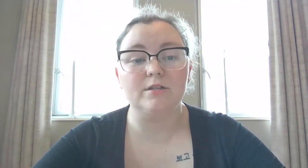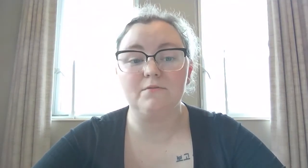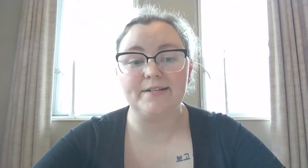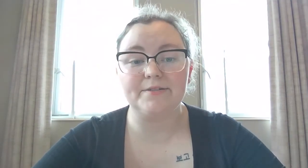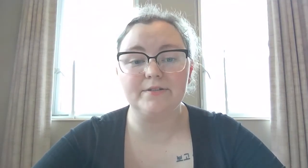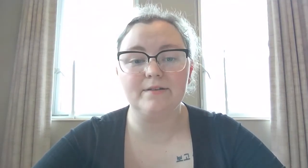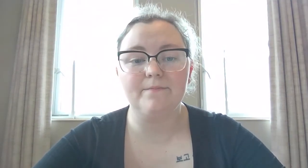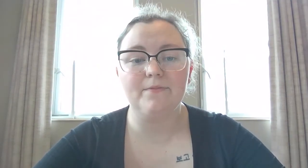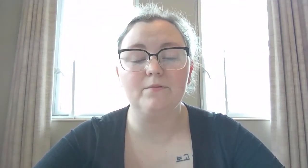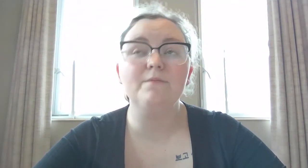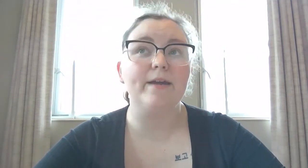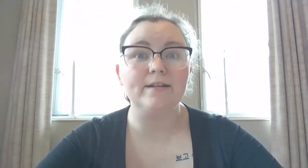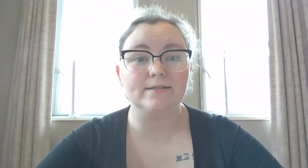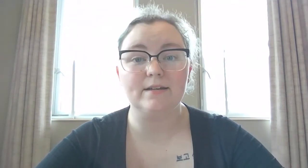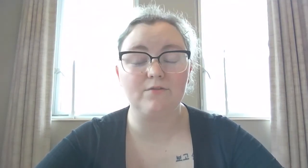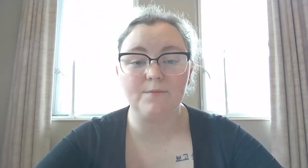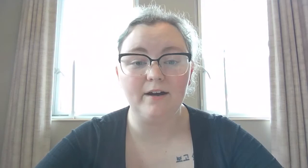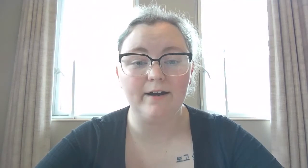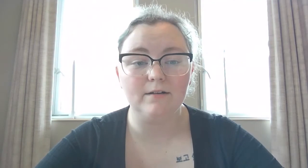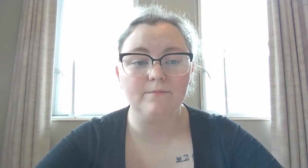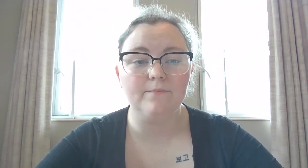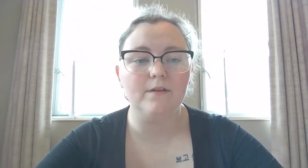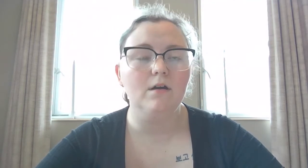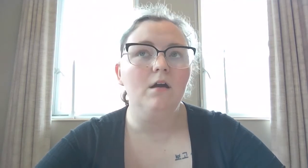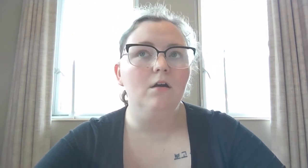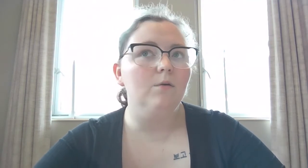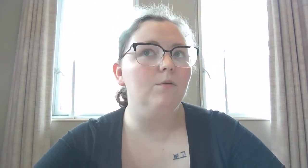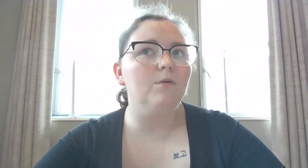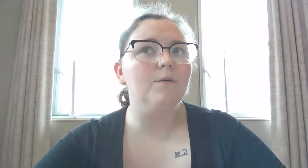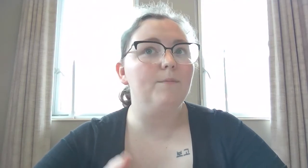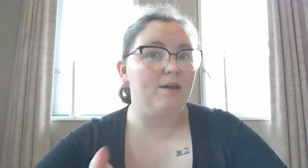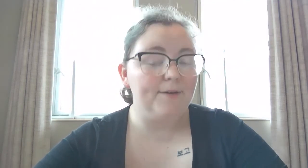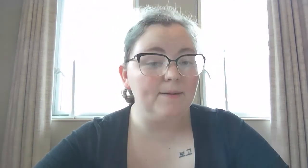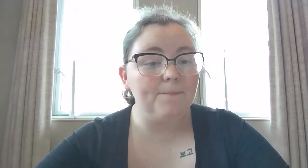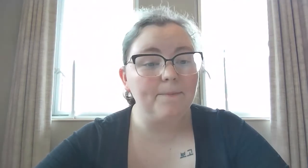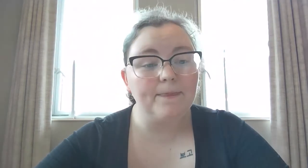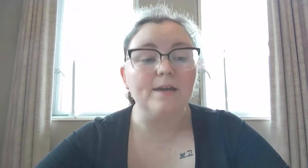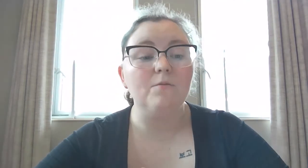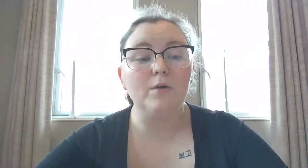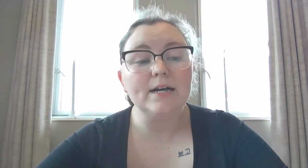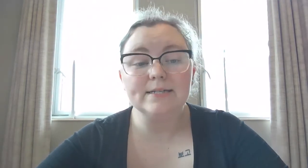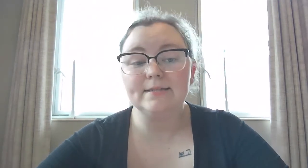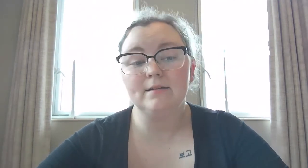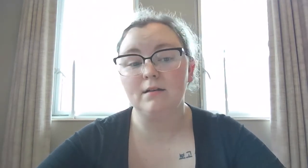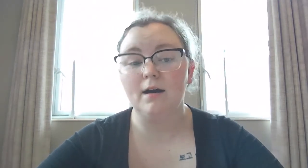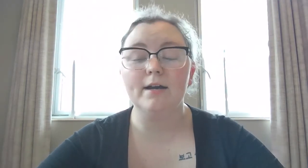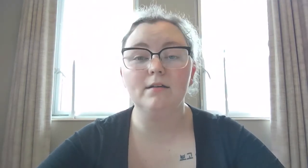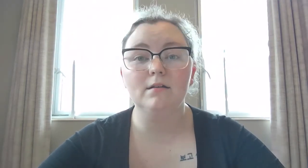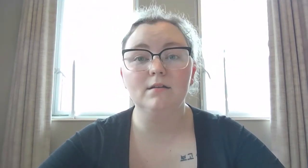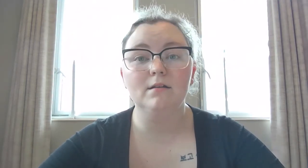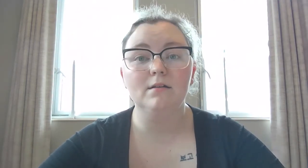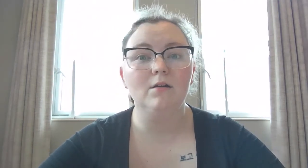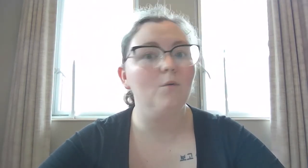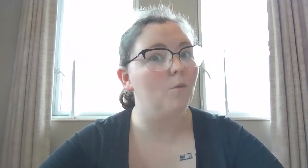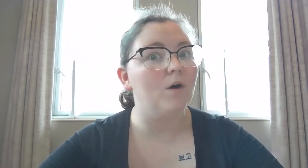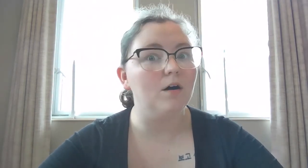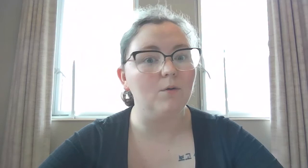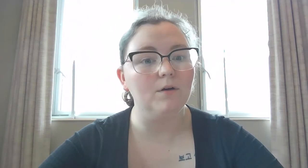wrestled with a man sent from God. Or maybe it was God. Whoa.